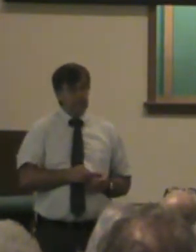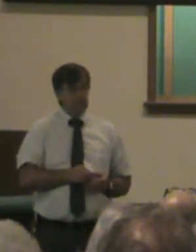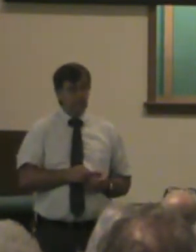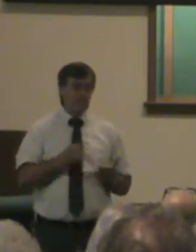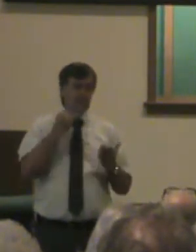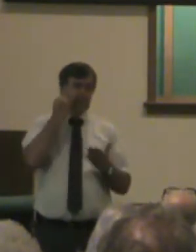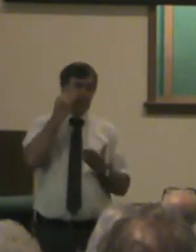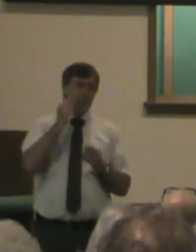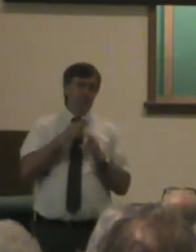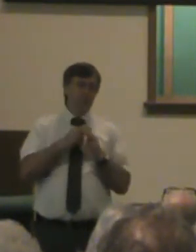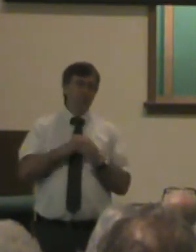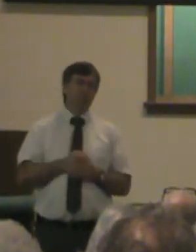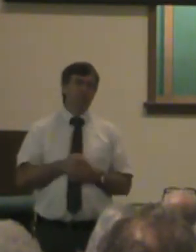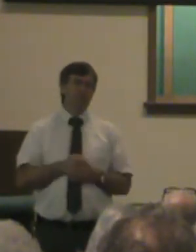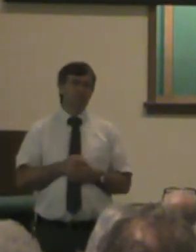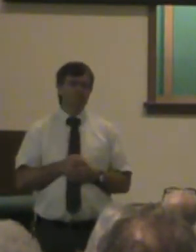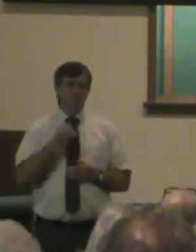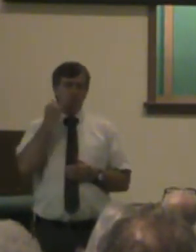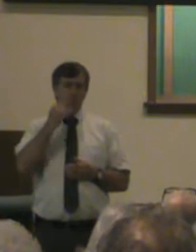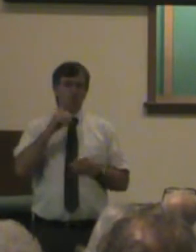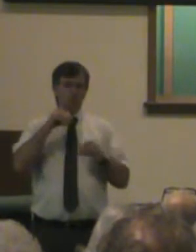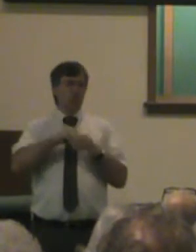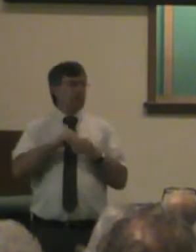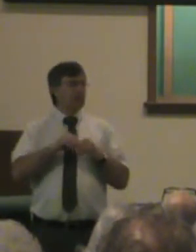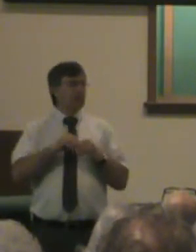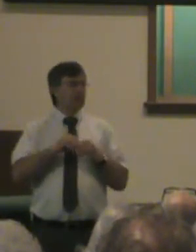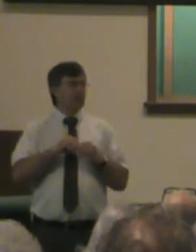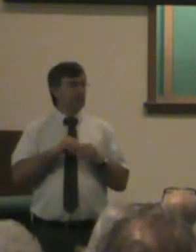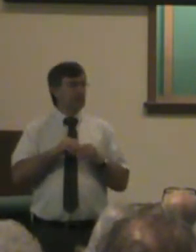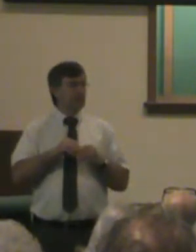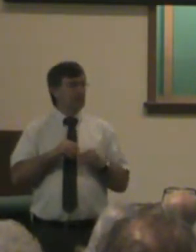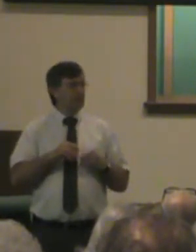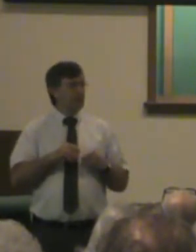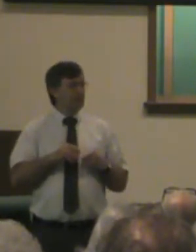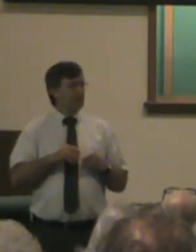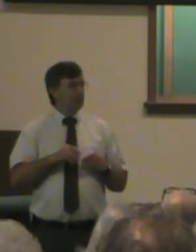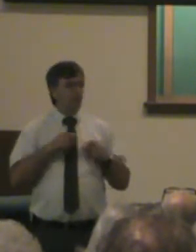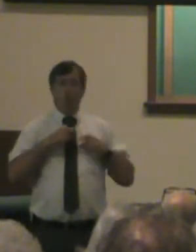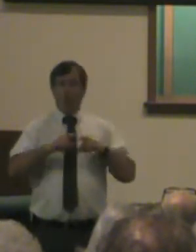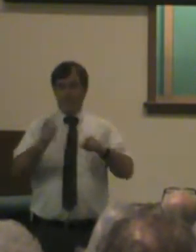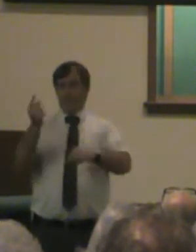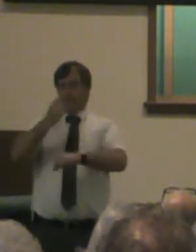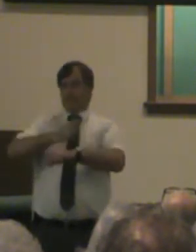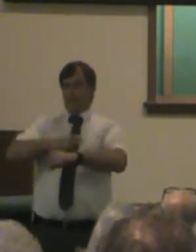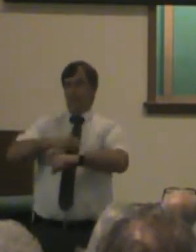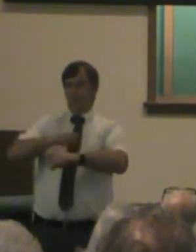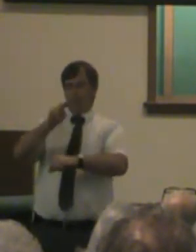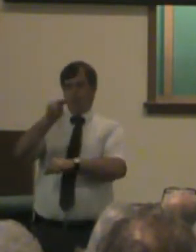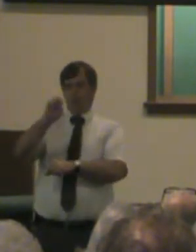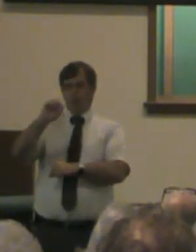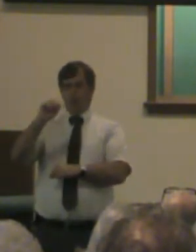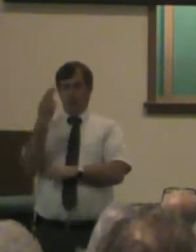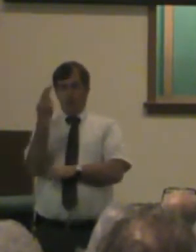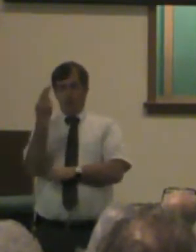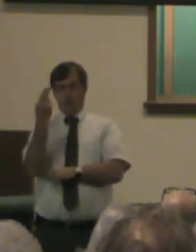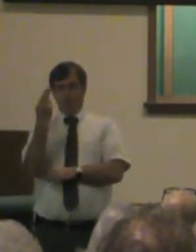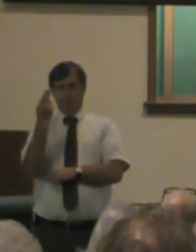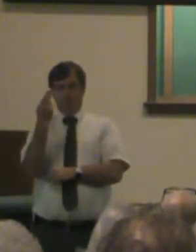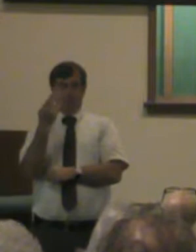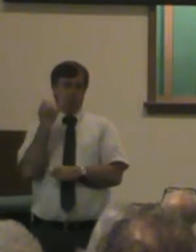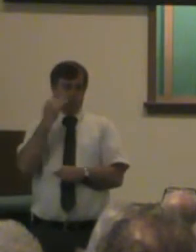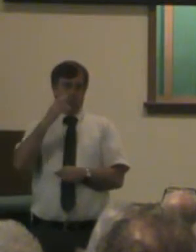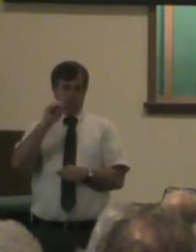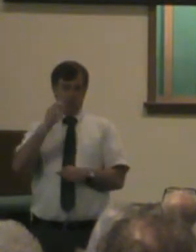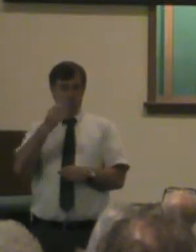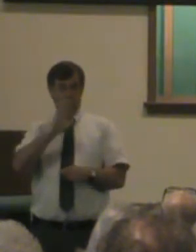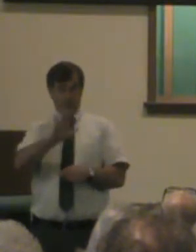Imagine for a moment that you were in the days of Noah, and Noah's your dad. Noah walks in the house and says, I got